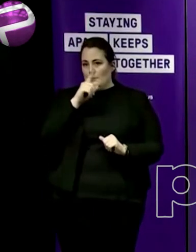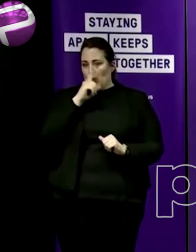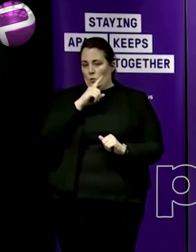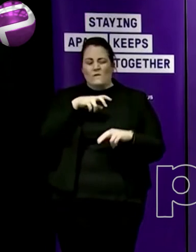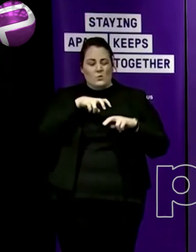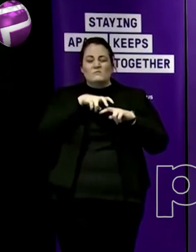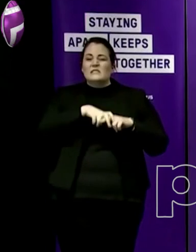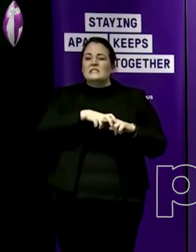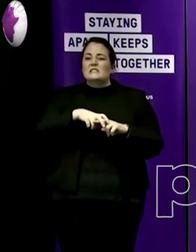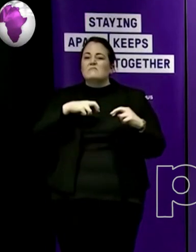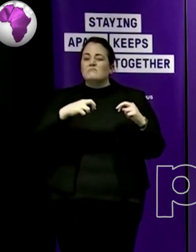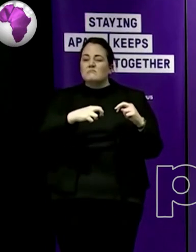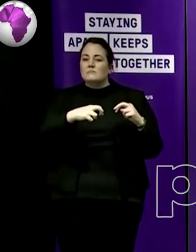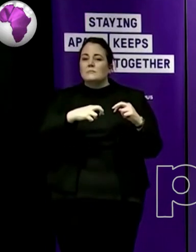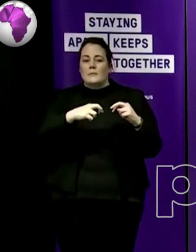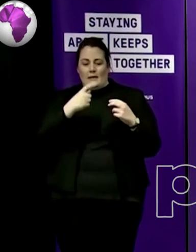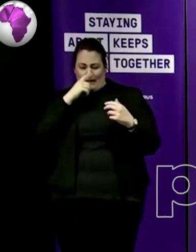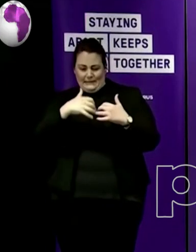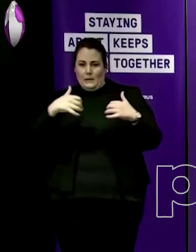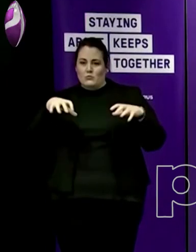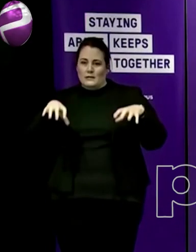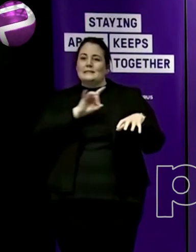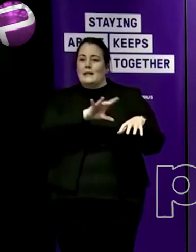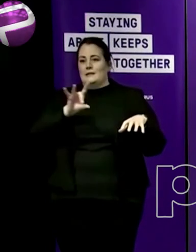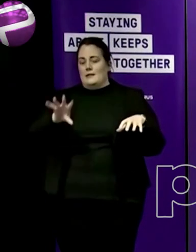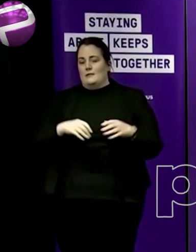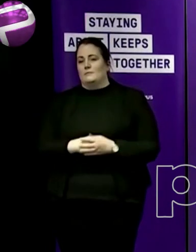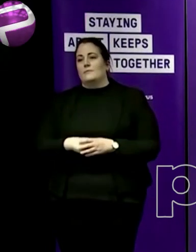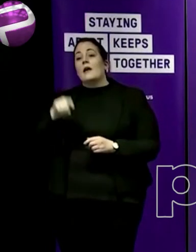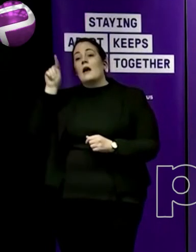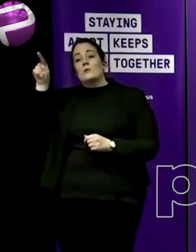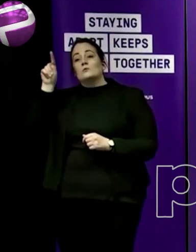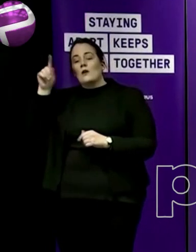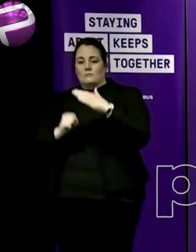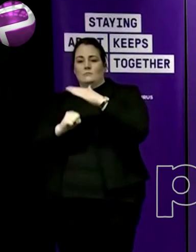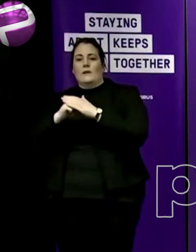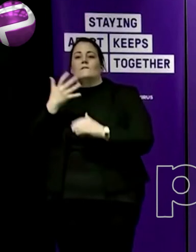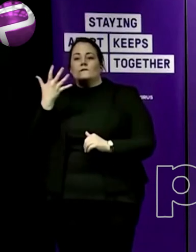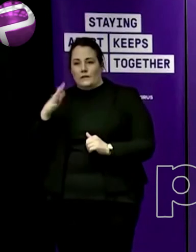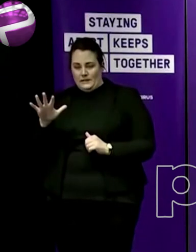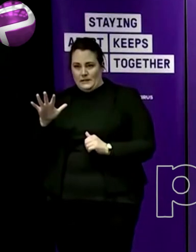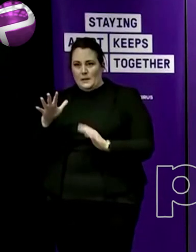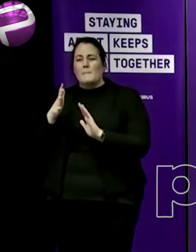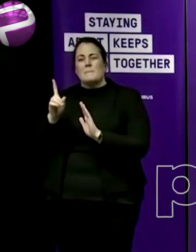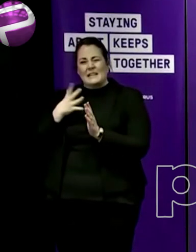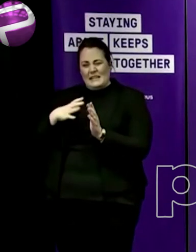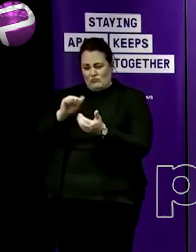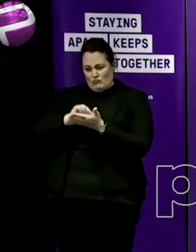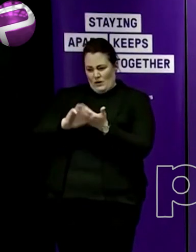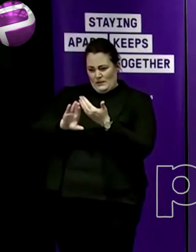seated with 10 people per space. Outdoor, a maximum of 50 people with one person per